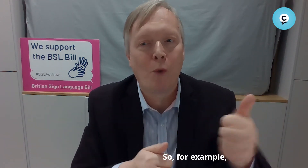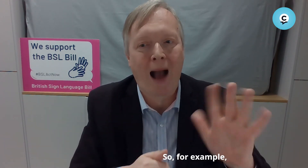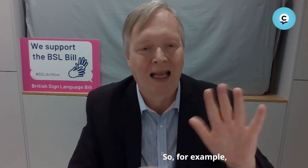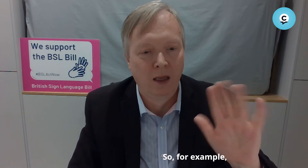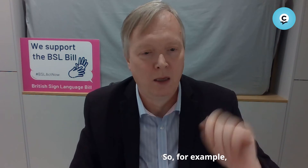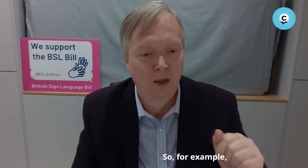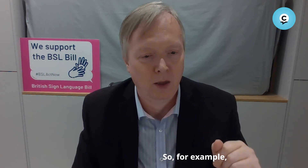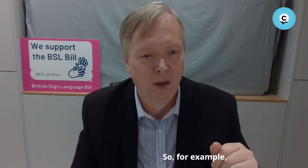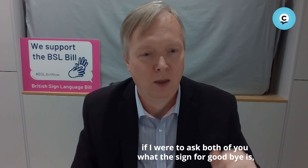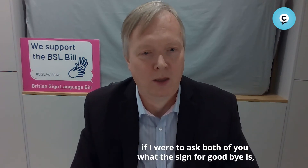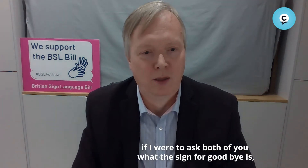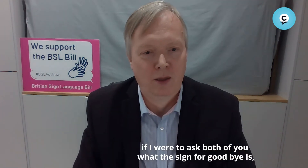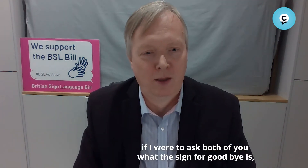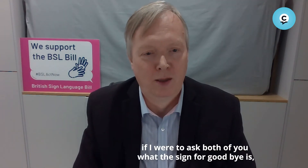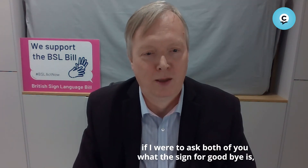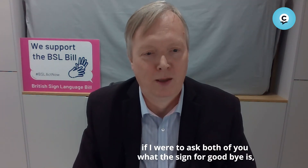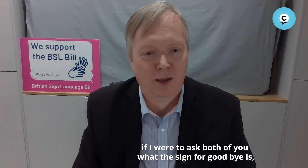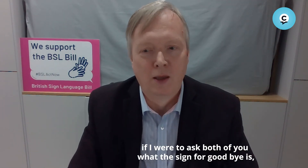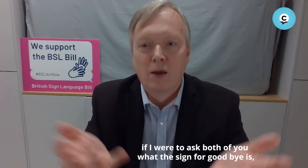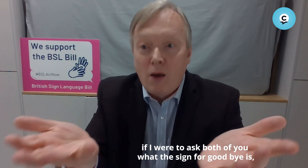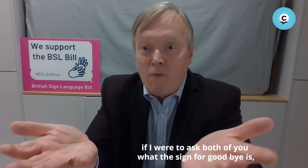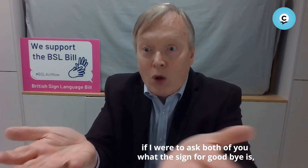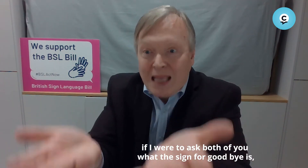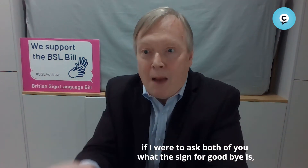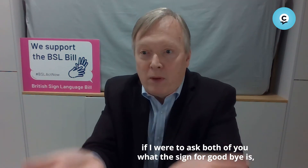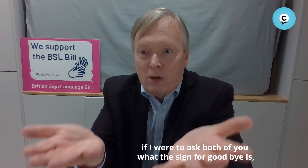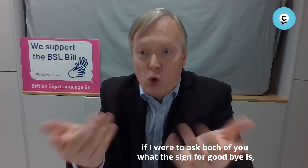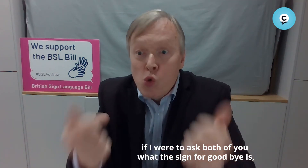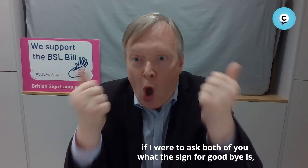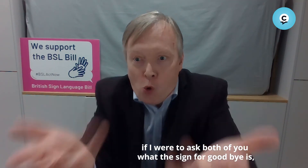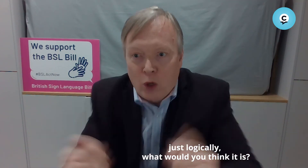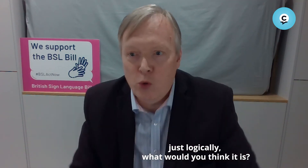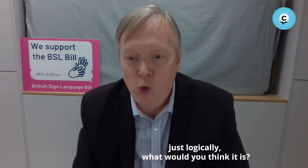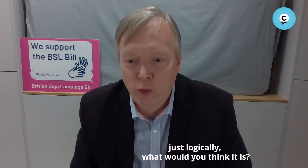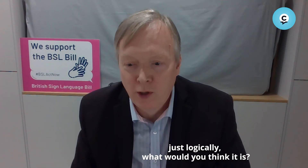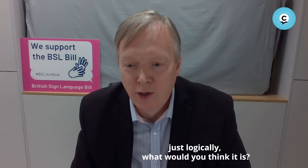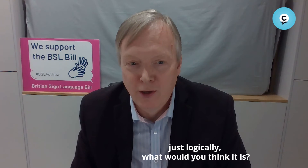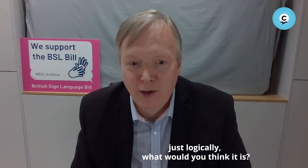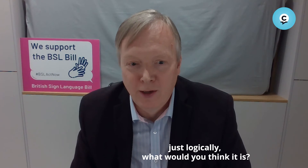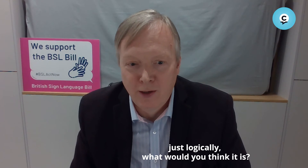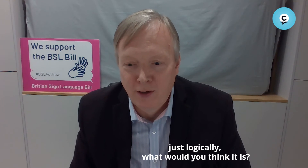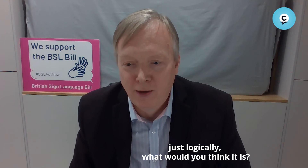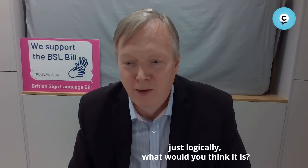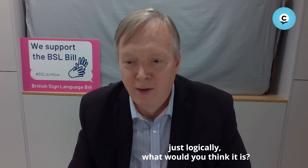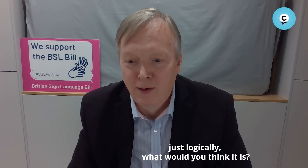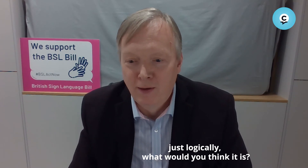So, for example, if I were to ask both of you what the sign for goodbye is, just logically, what